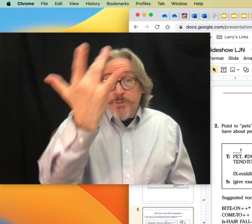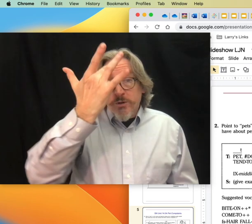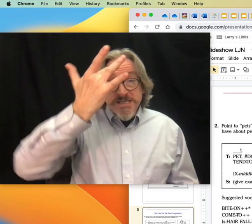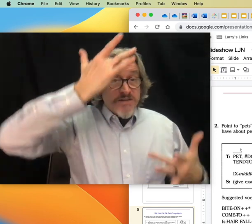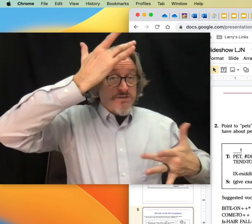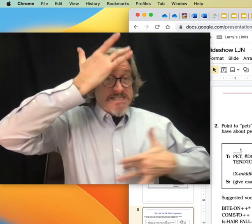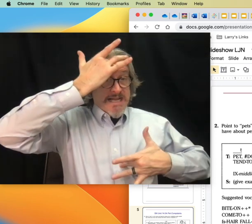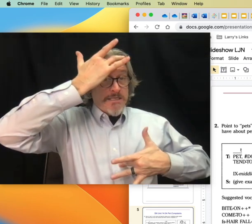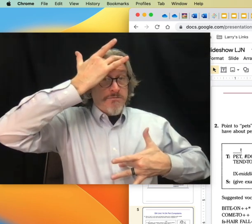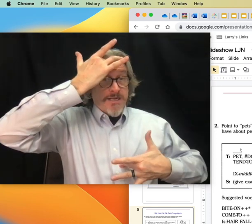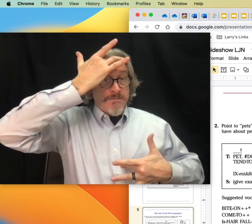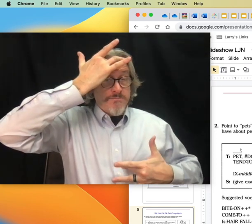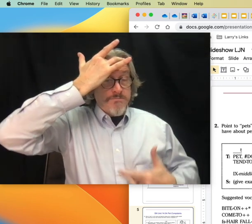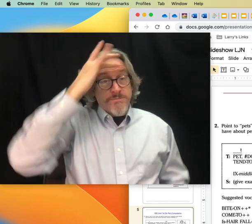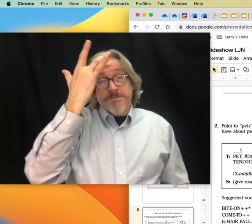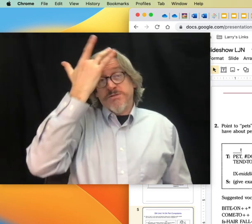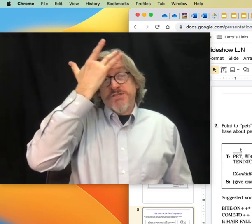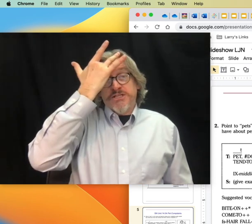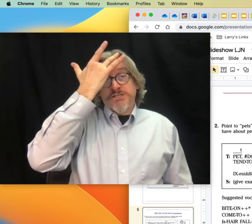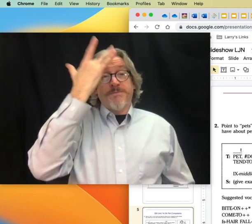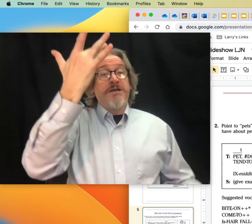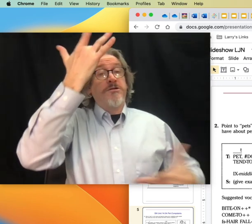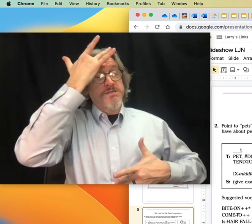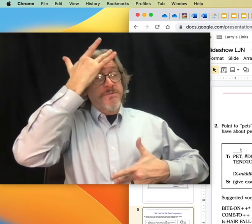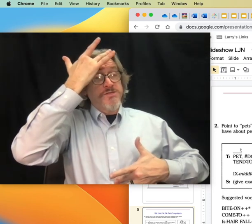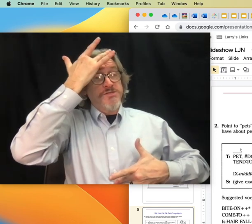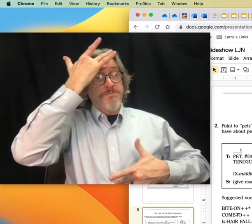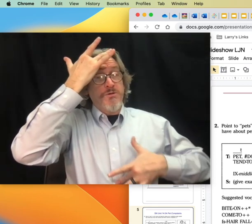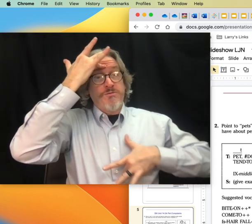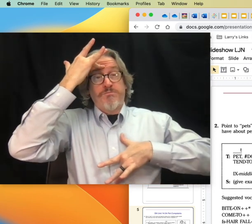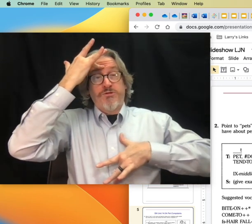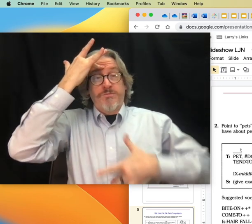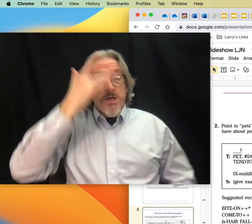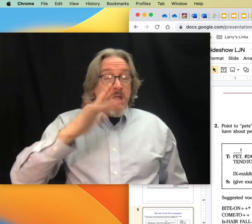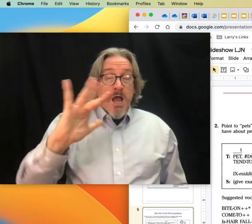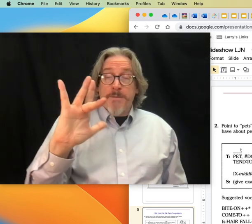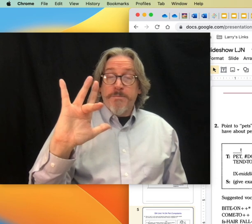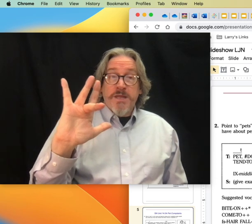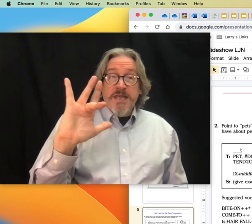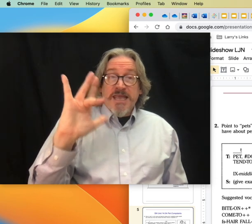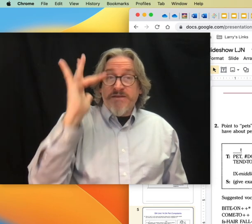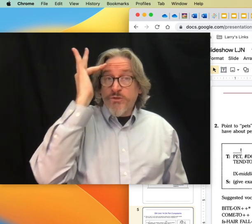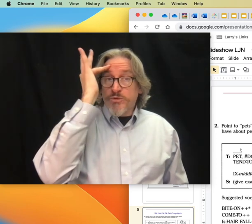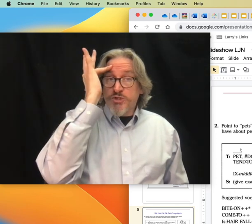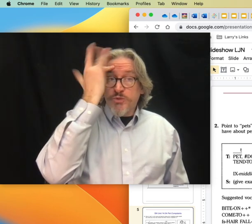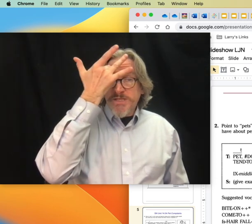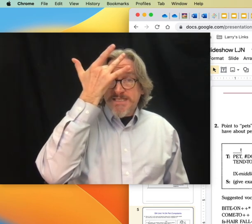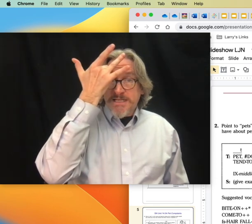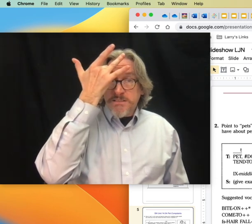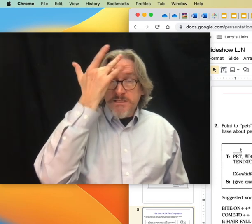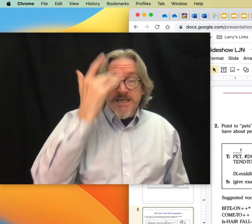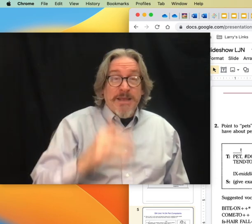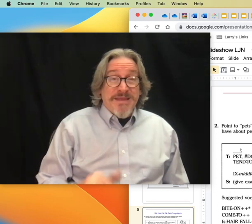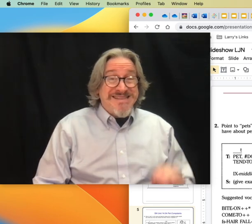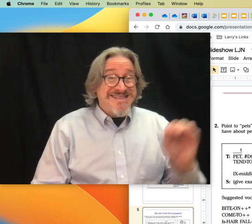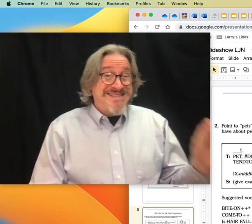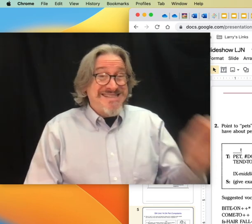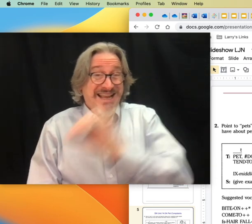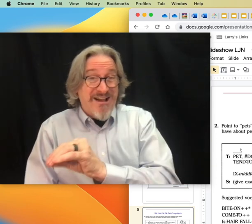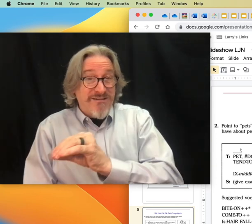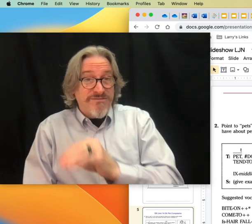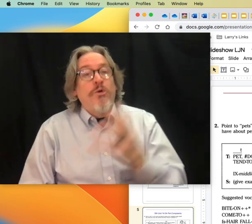So we know the sign for sick, right? Sometimes you'll see it just up here. Sometimes you'll see both. If you twist it, it